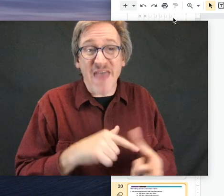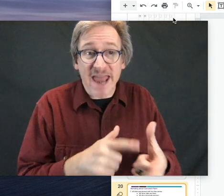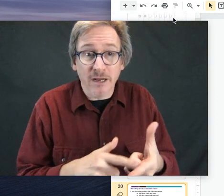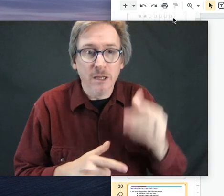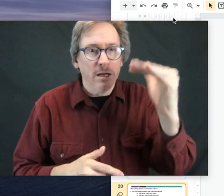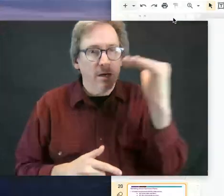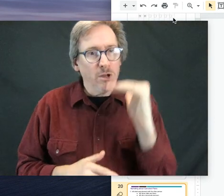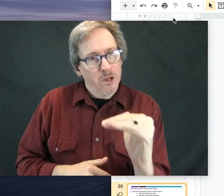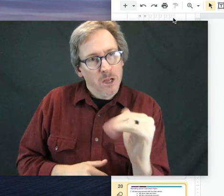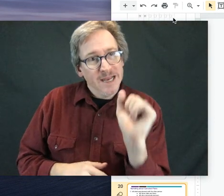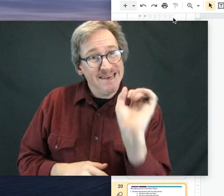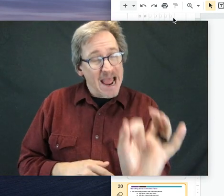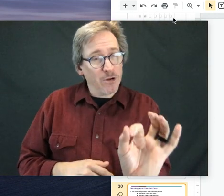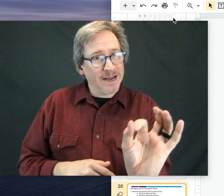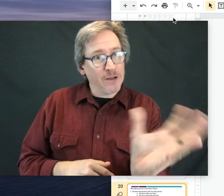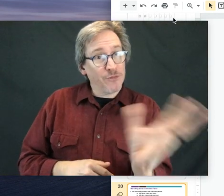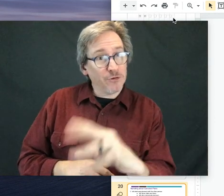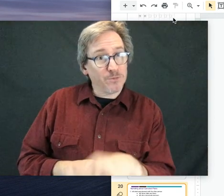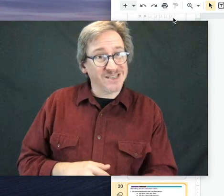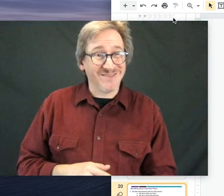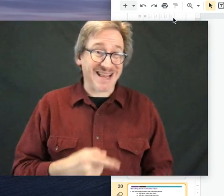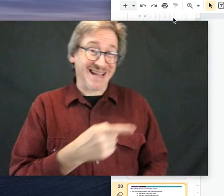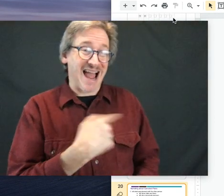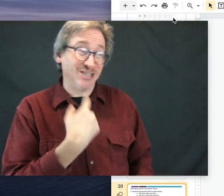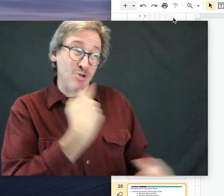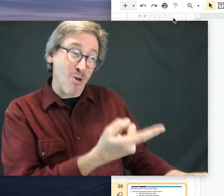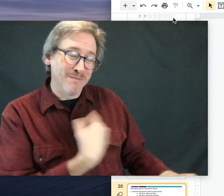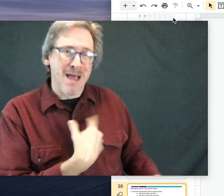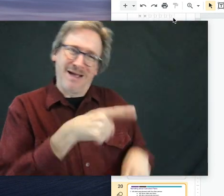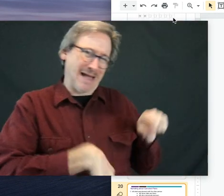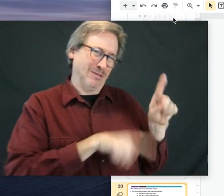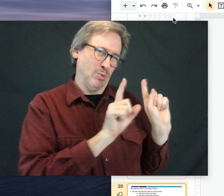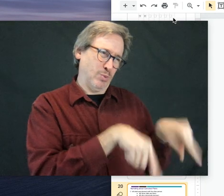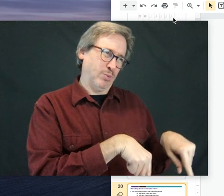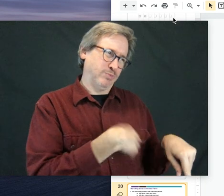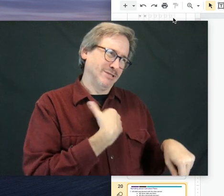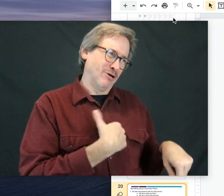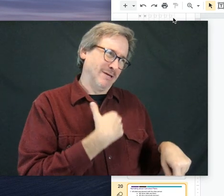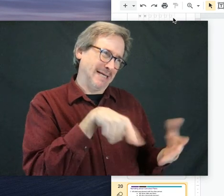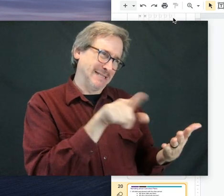And then now you're adding a third person.